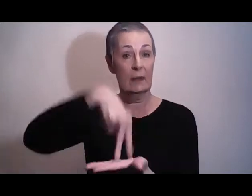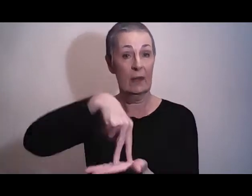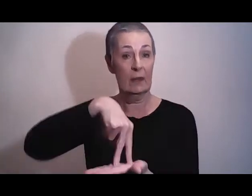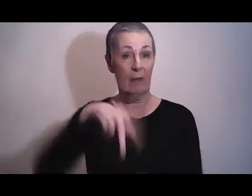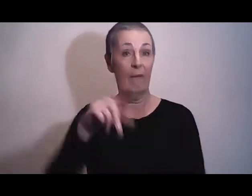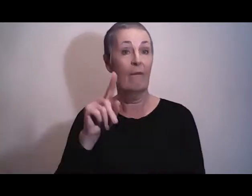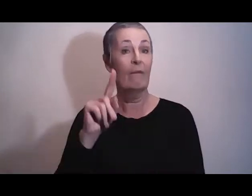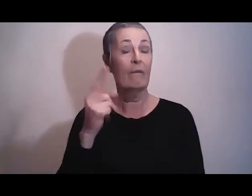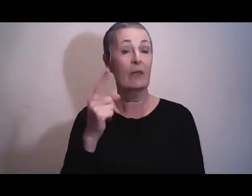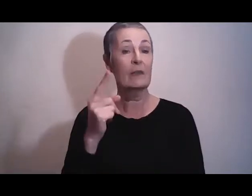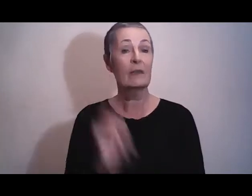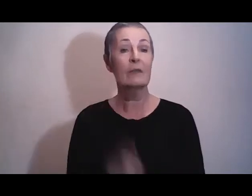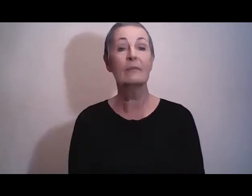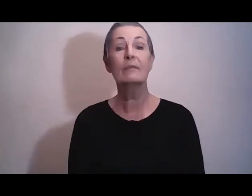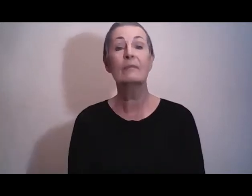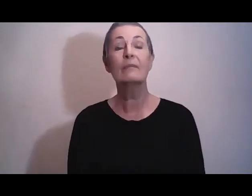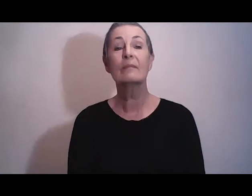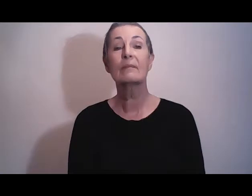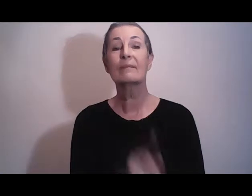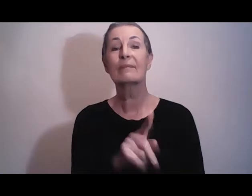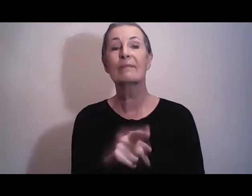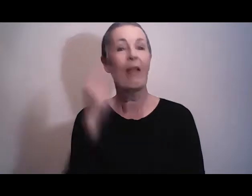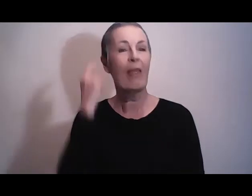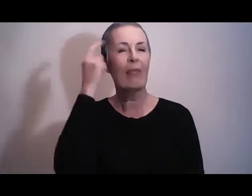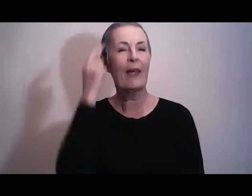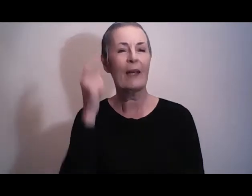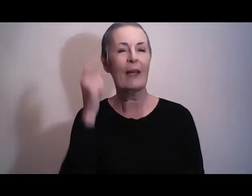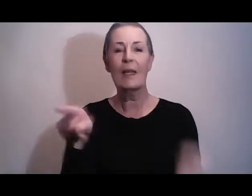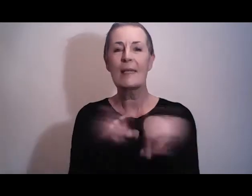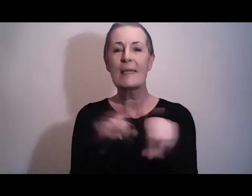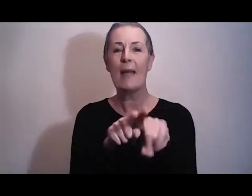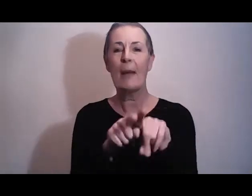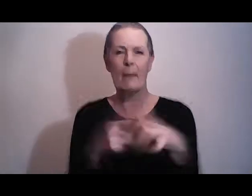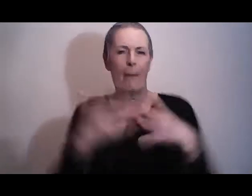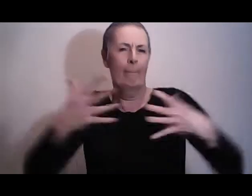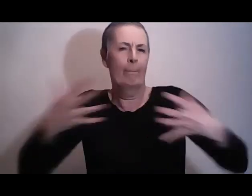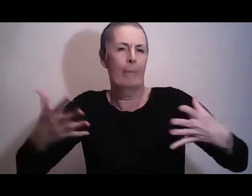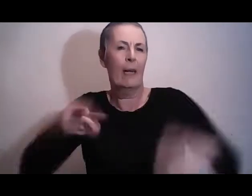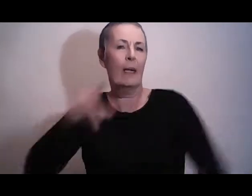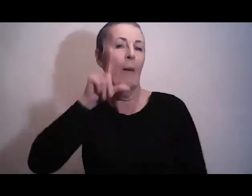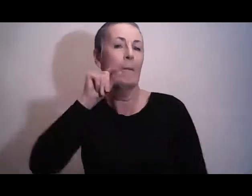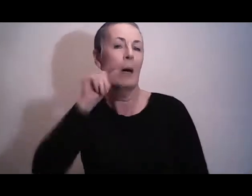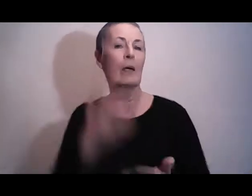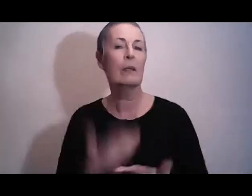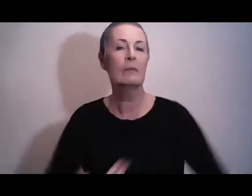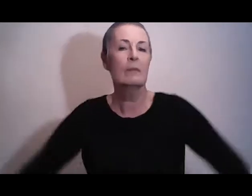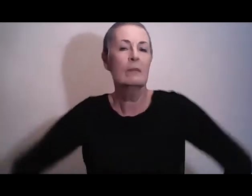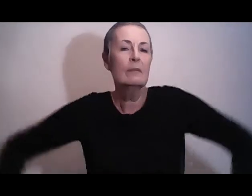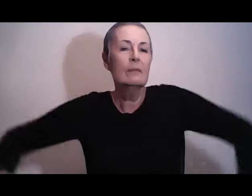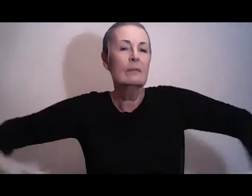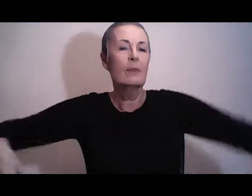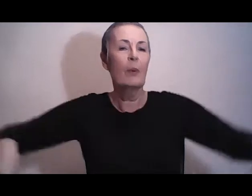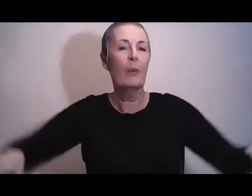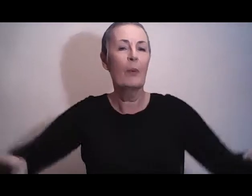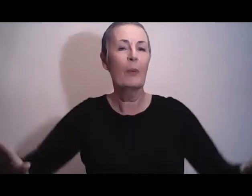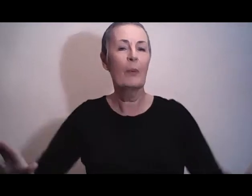you just raise your arms like you're a big bird. And then you sink, you bend your knees,